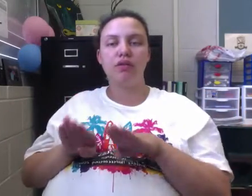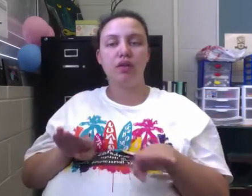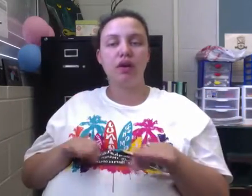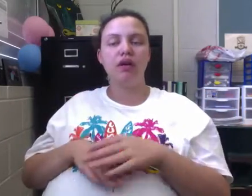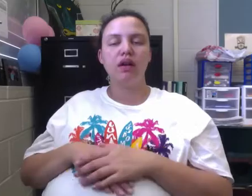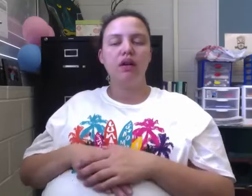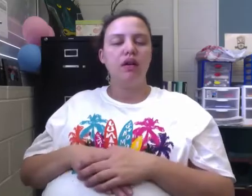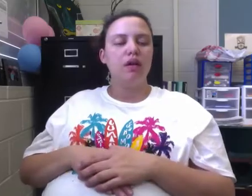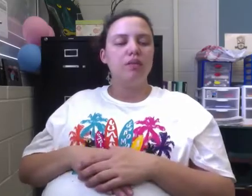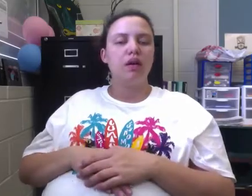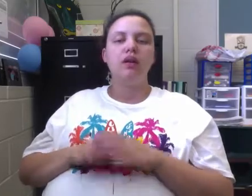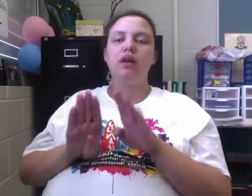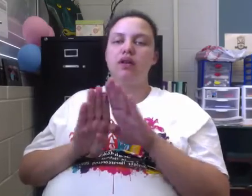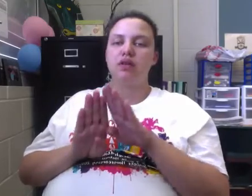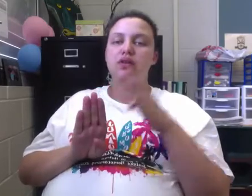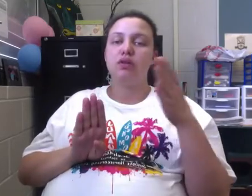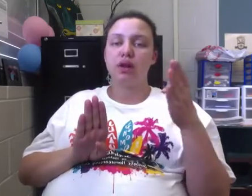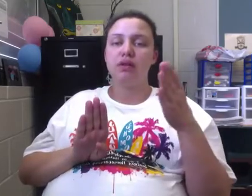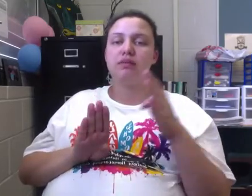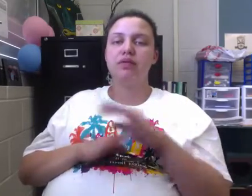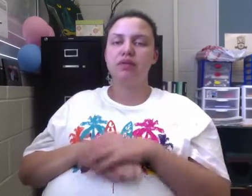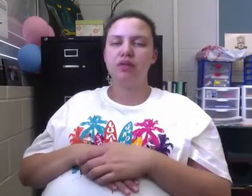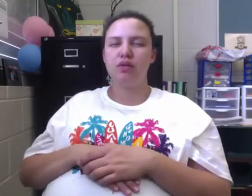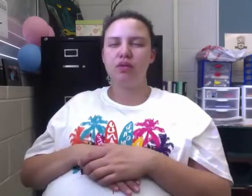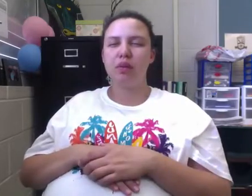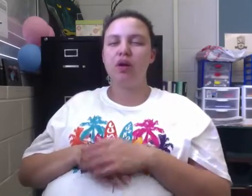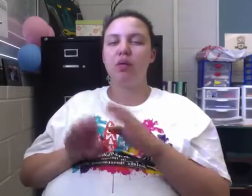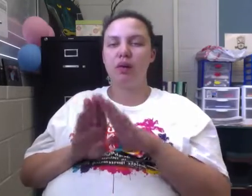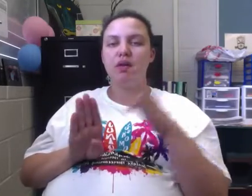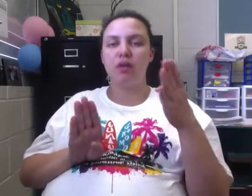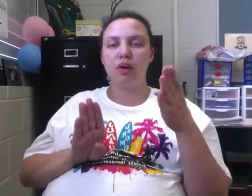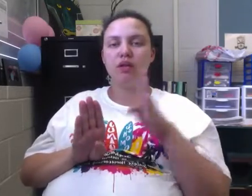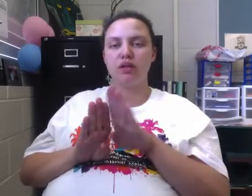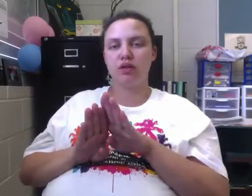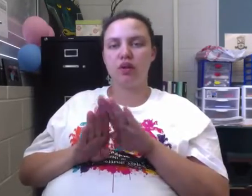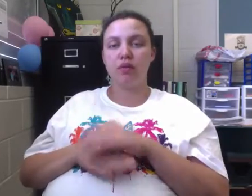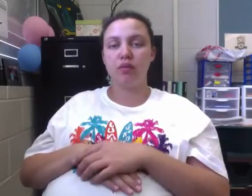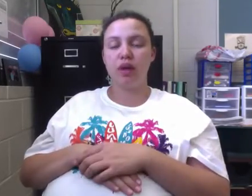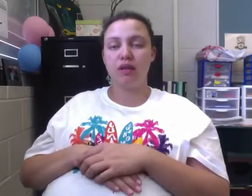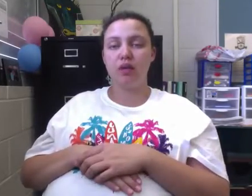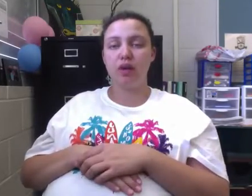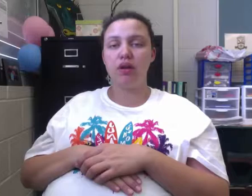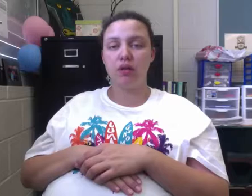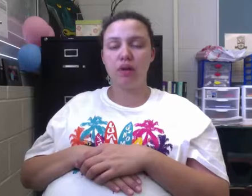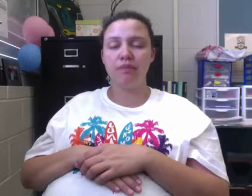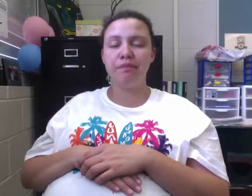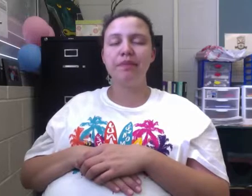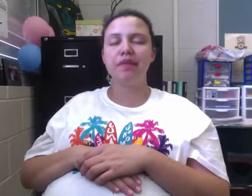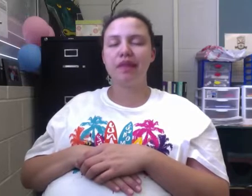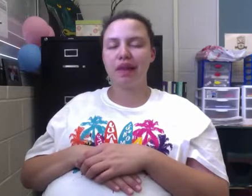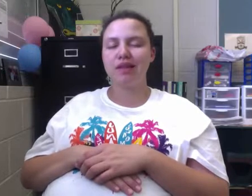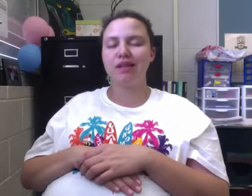floor. Also the door, so if you remember open the door, close the door from ASL 1 Unit 1, that is